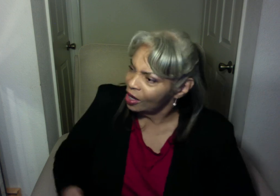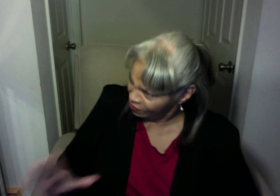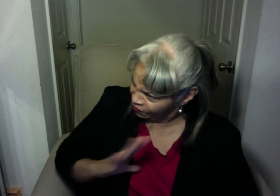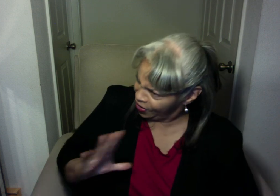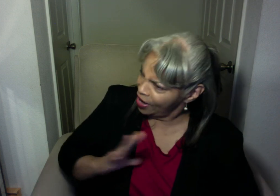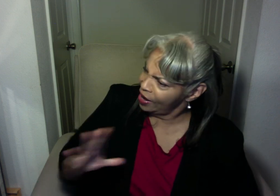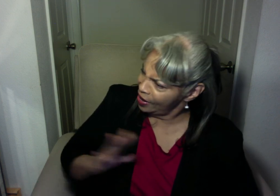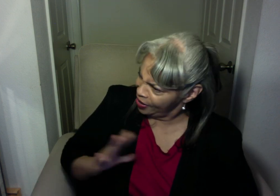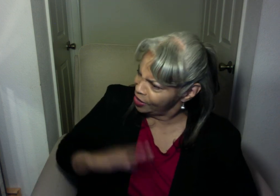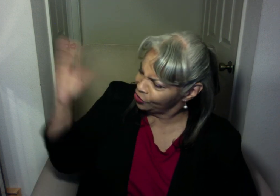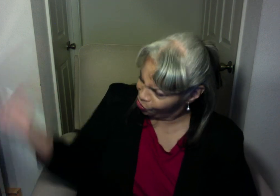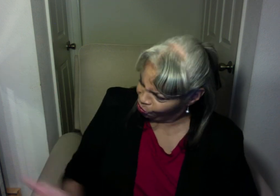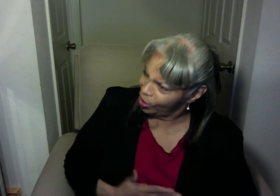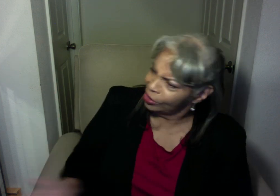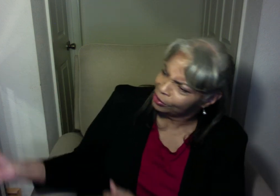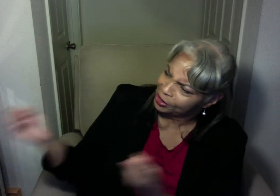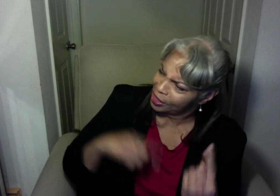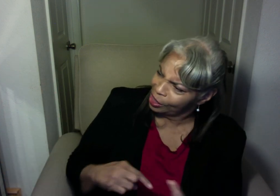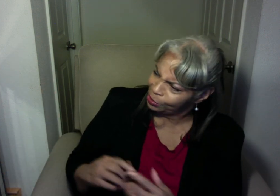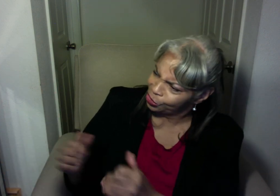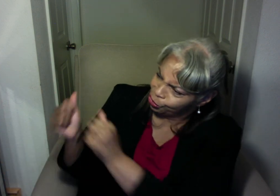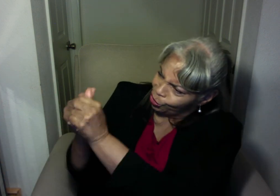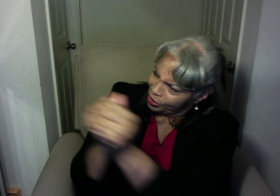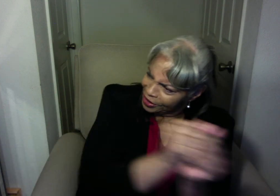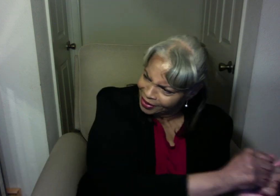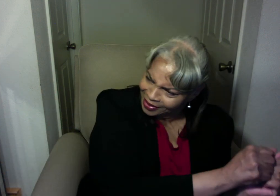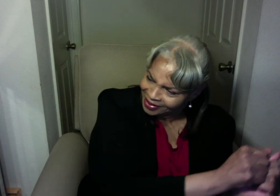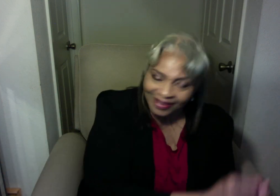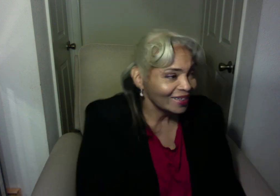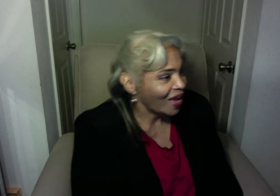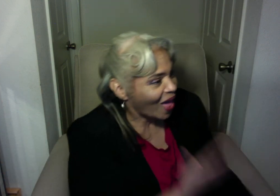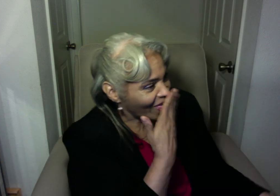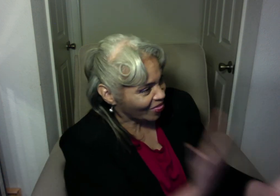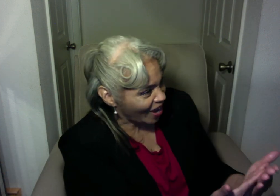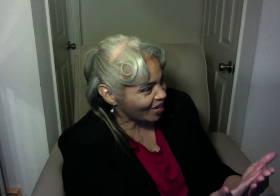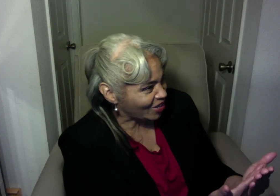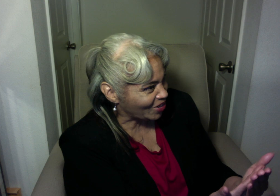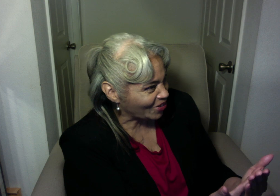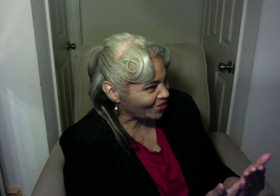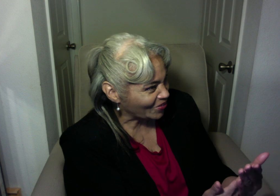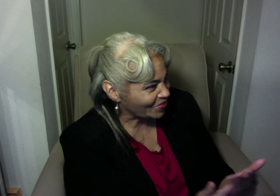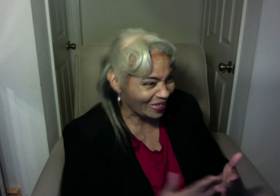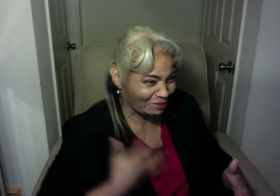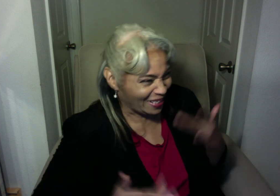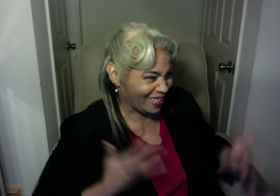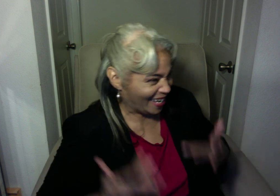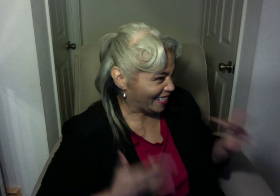Fine. You're welcome to come and join us. Thank you. I'm excited.